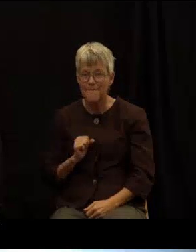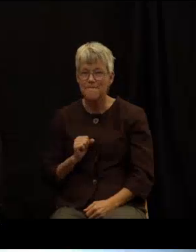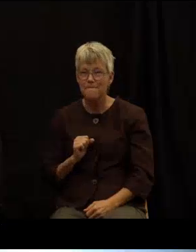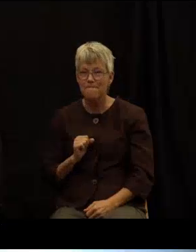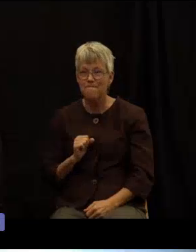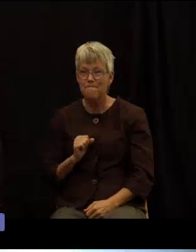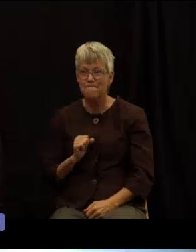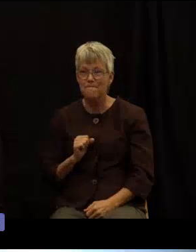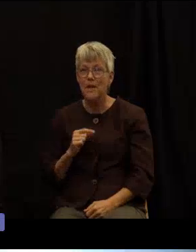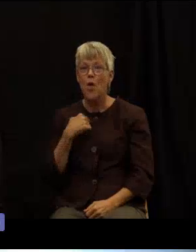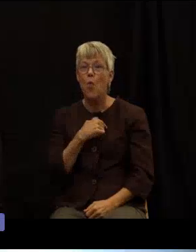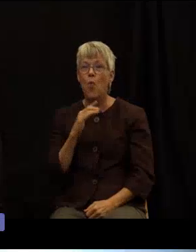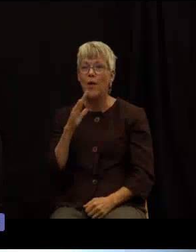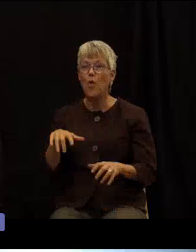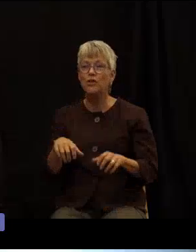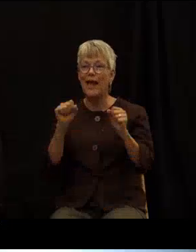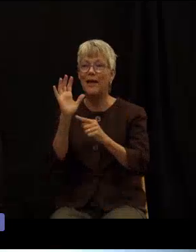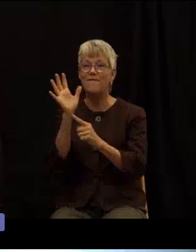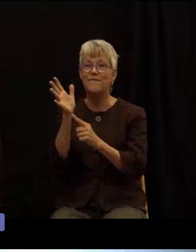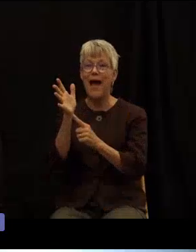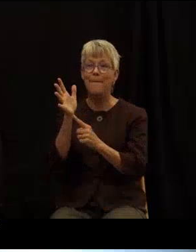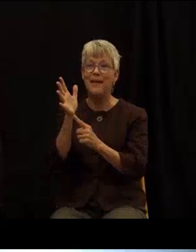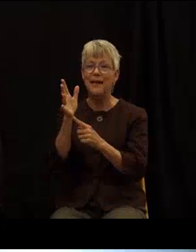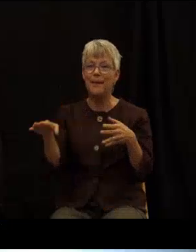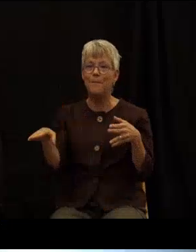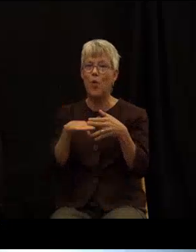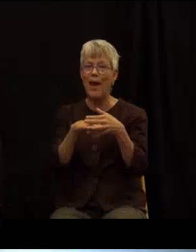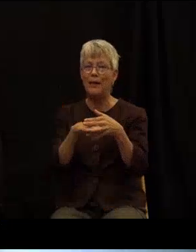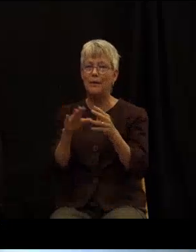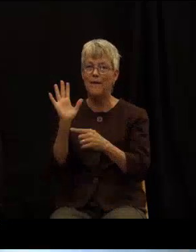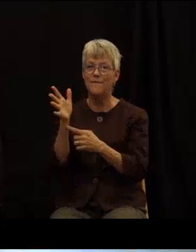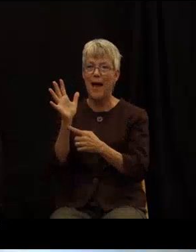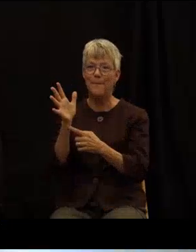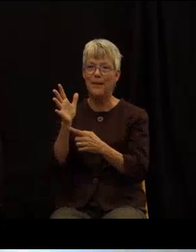And we will take a 5-minute break.